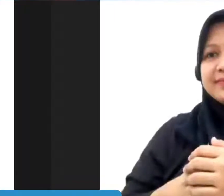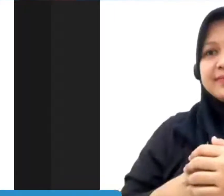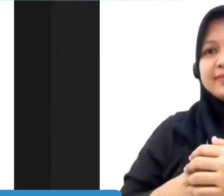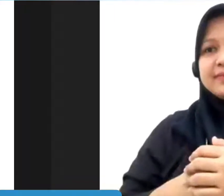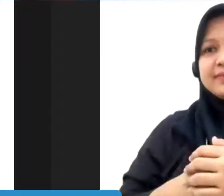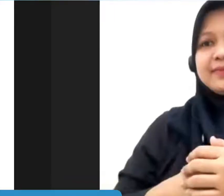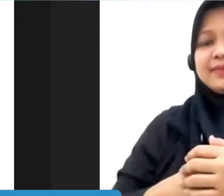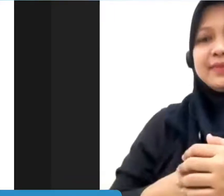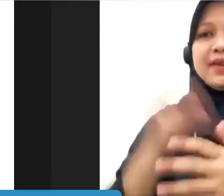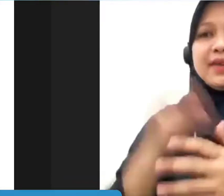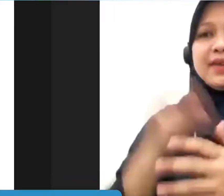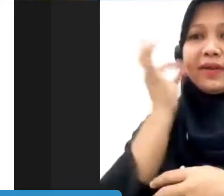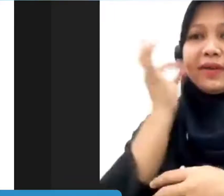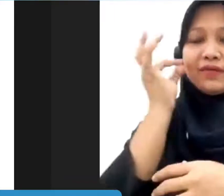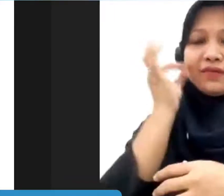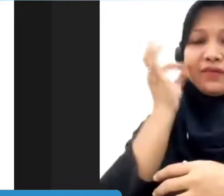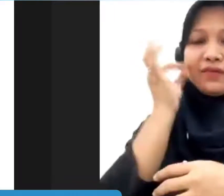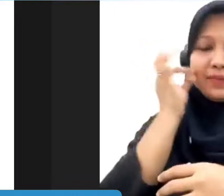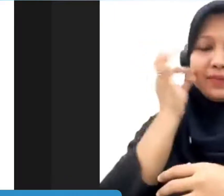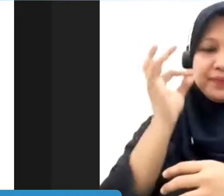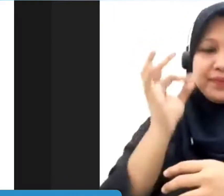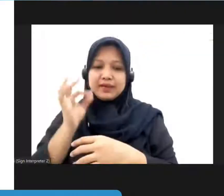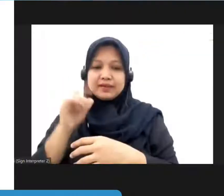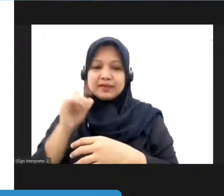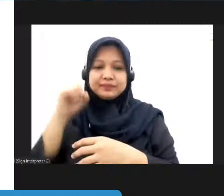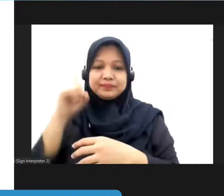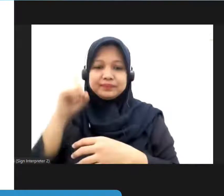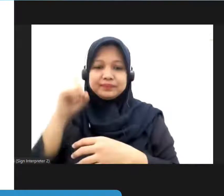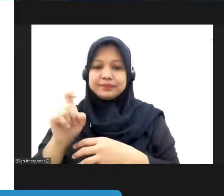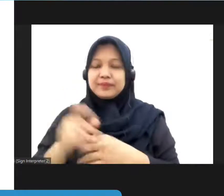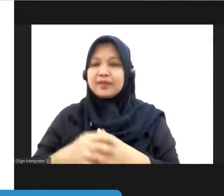sorry, hi, I think I'm back.